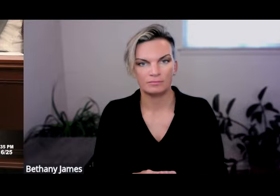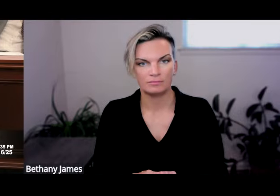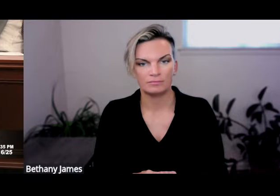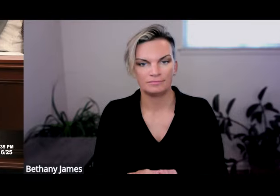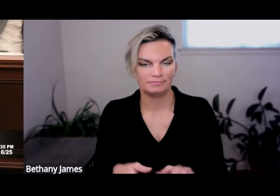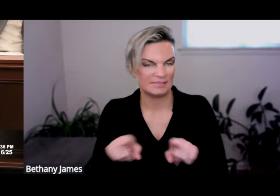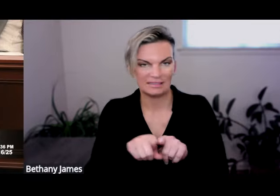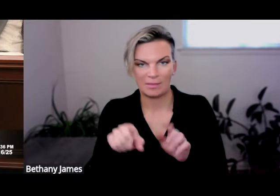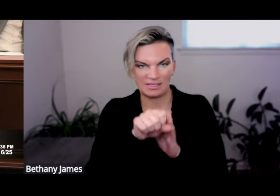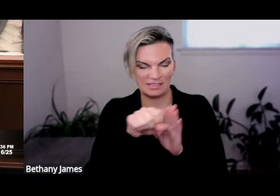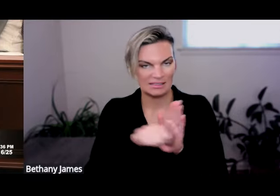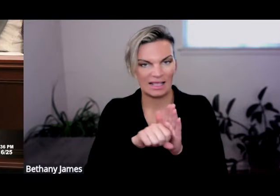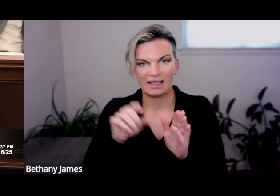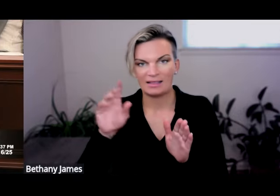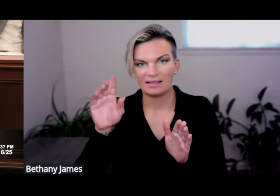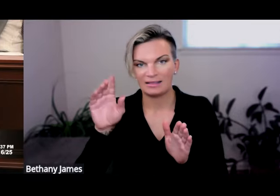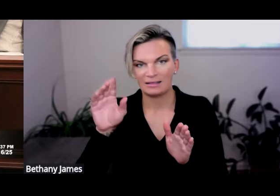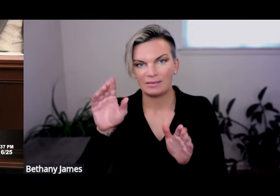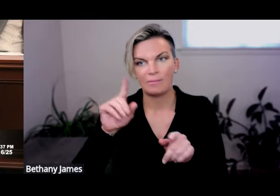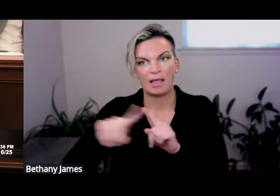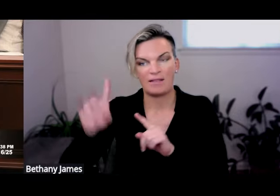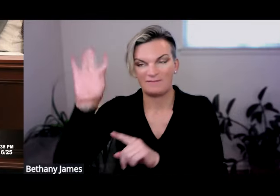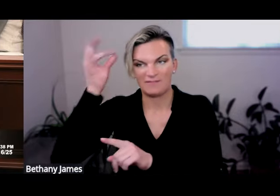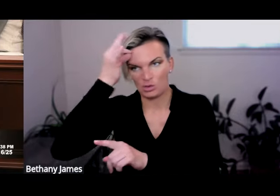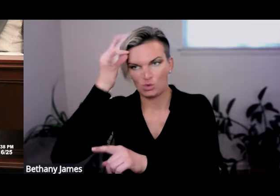not necessarily set at the federal level.